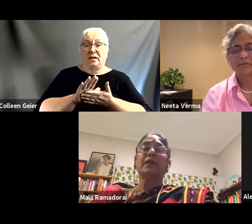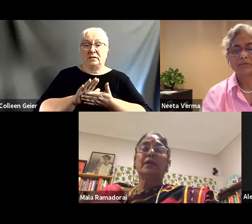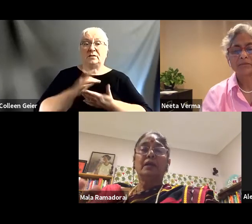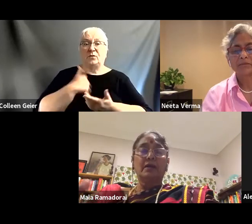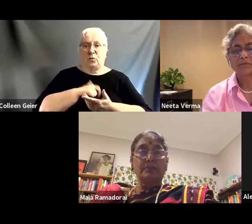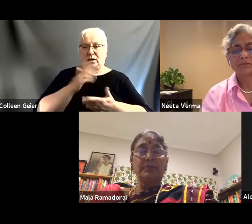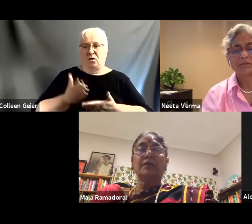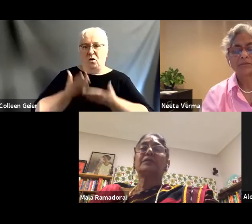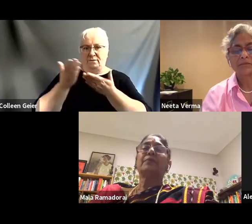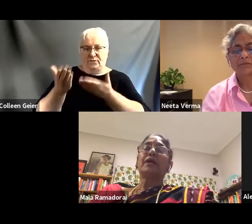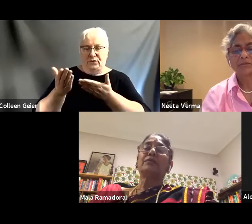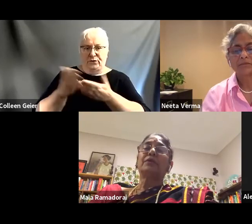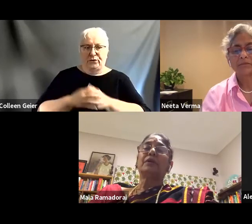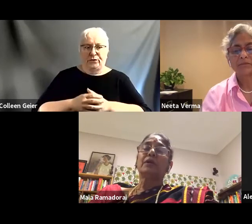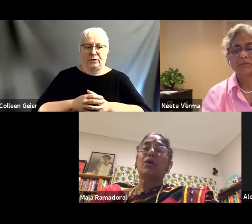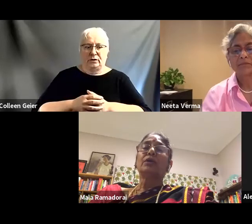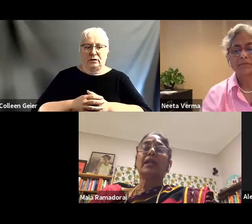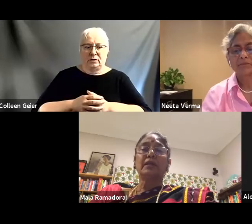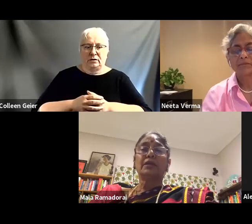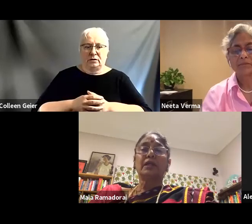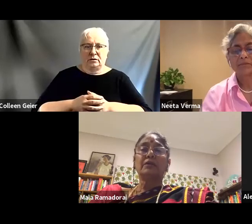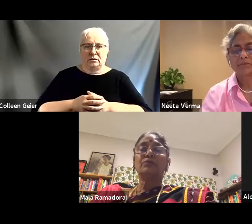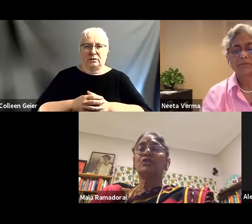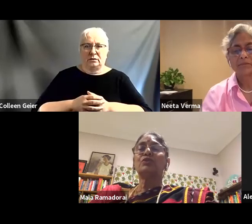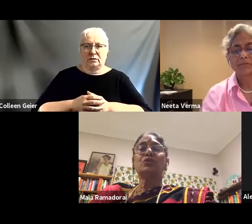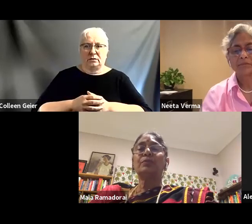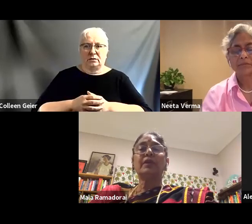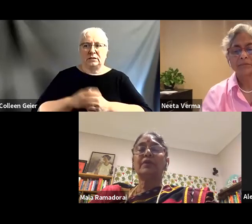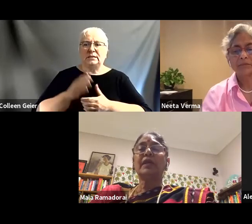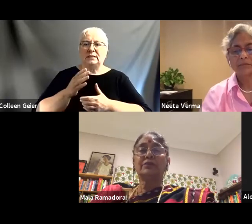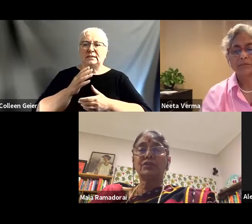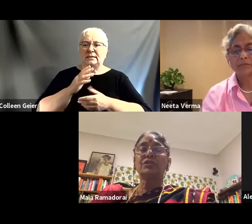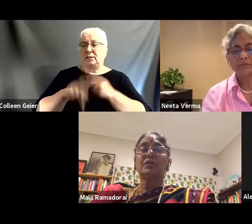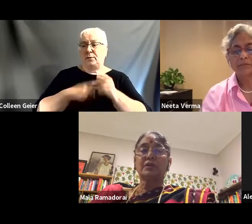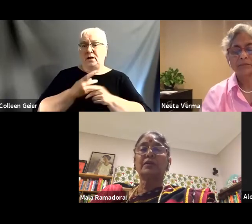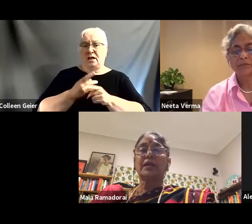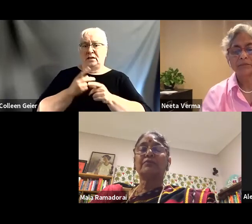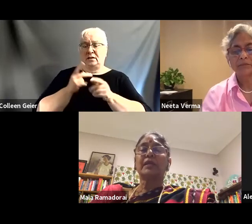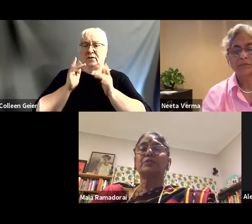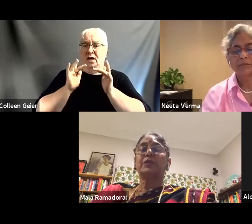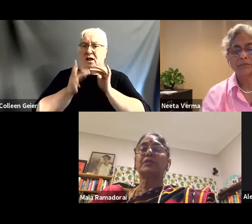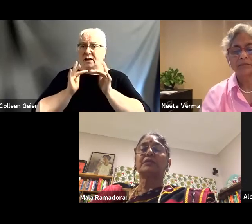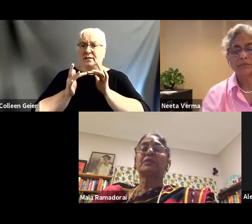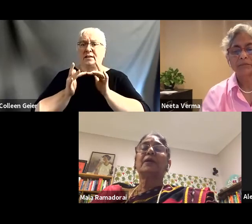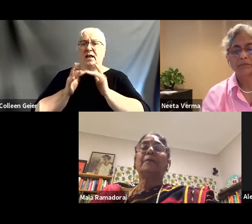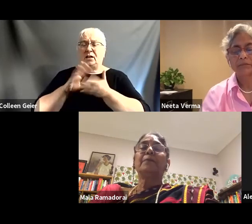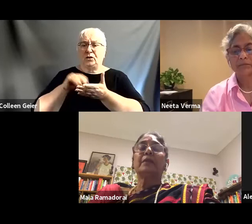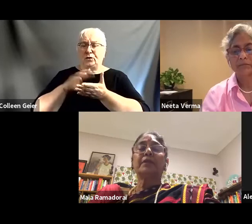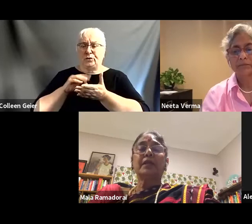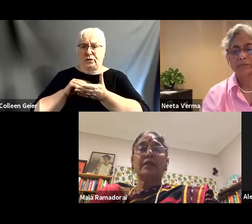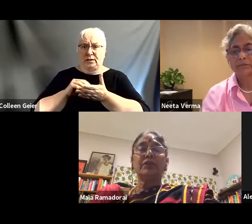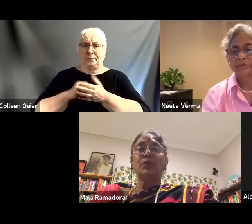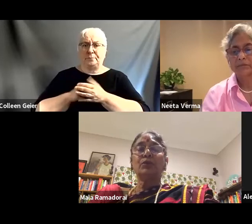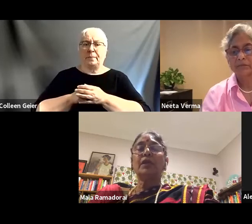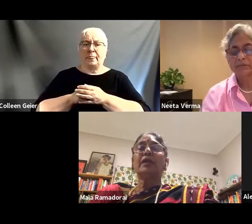them some kind of online learning, which could be a very enriched kind of an experience.